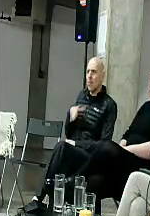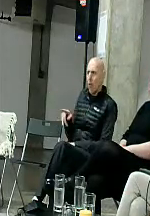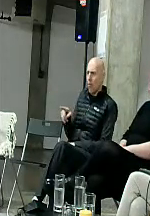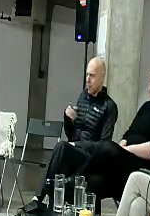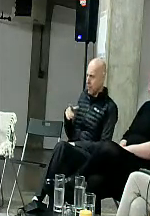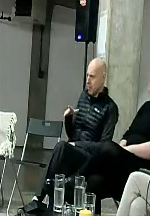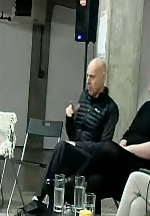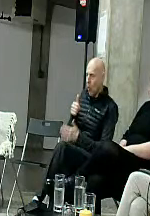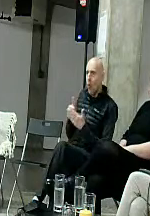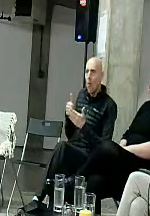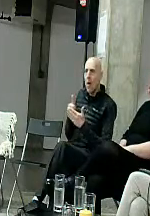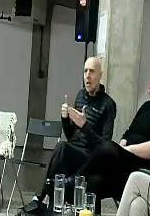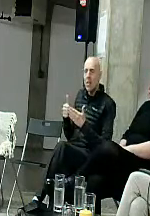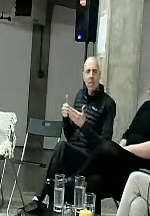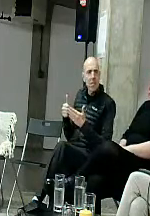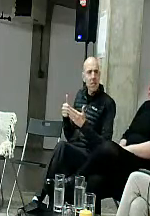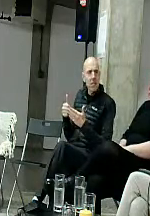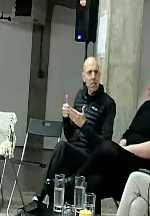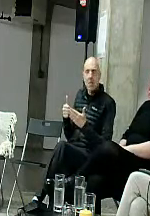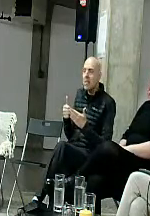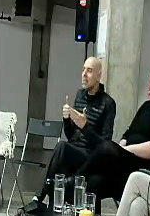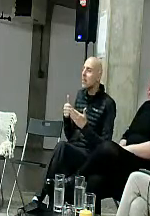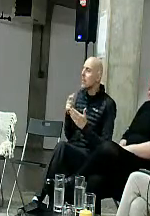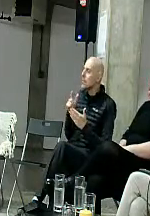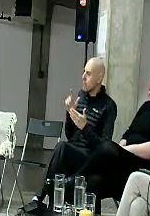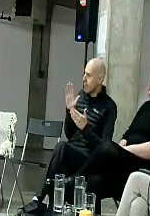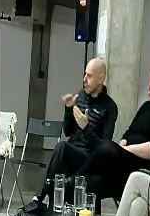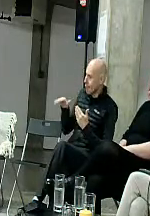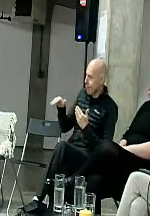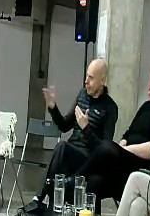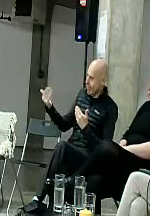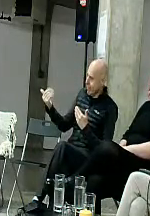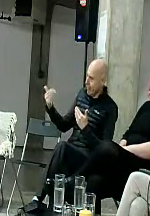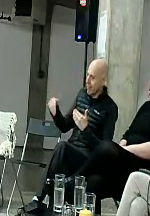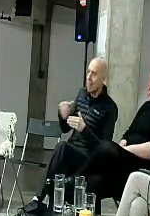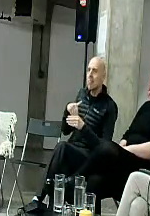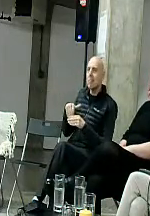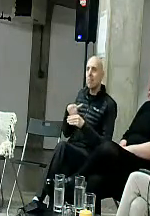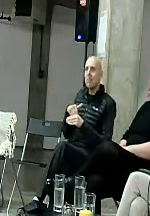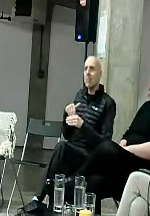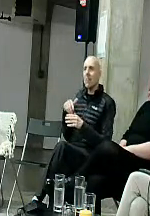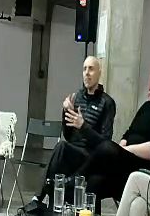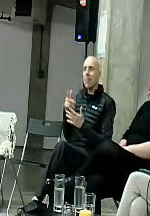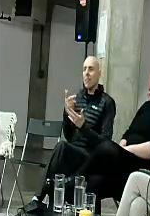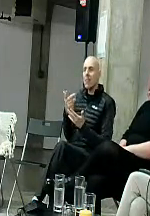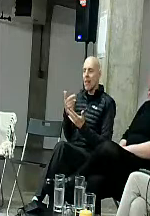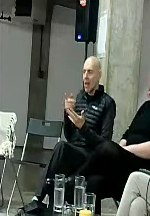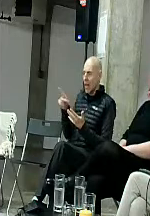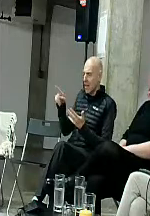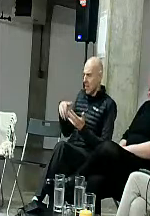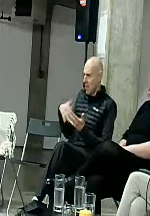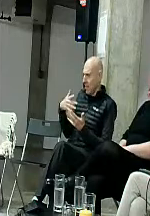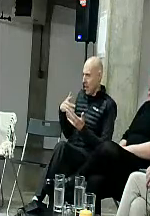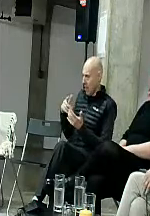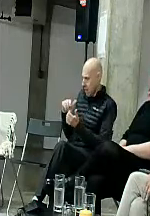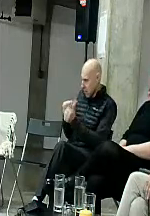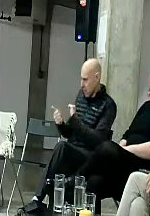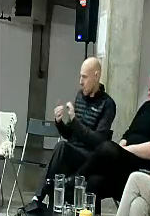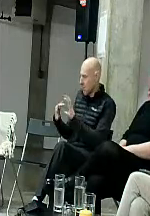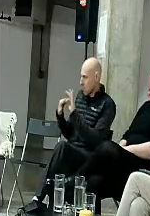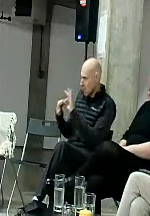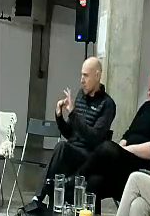he would always want to include everyone, and made some really, really good